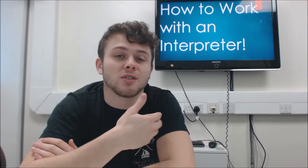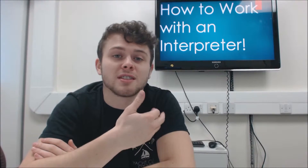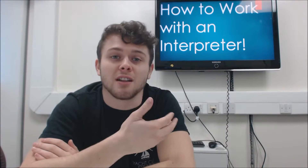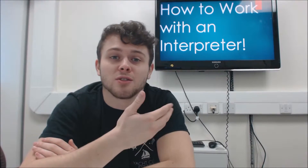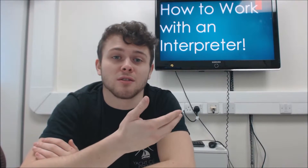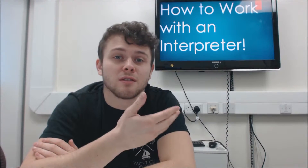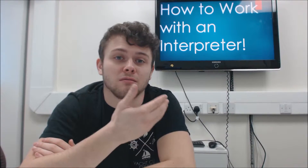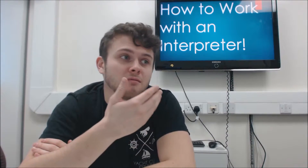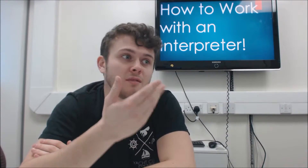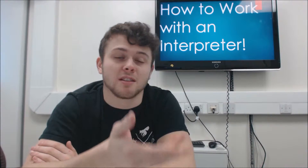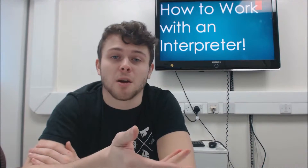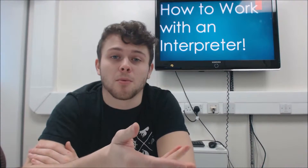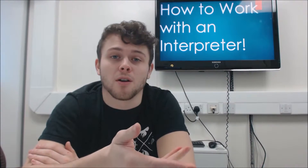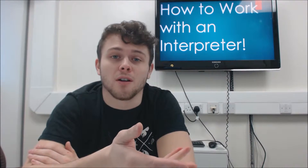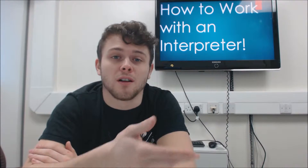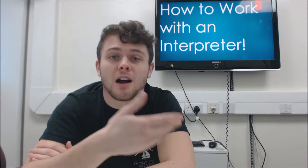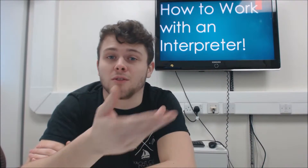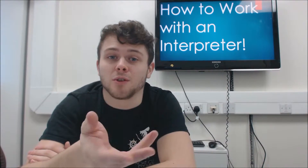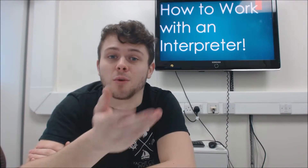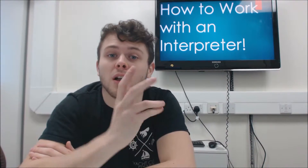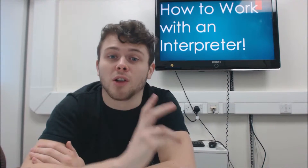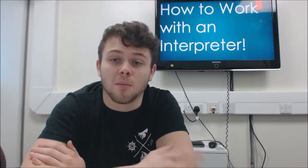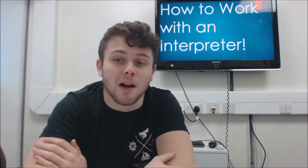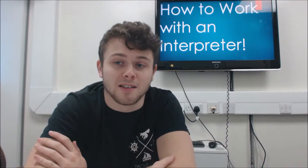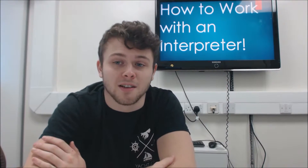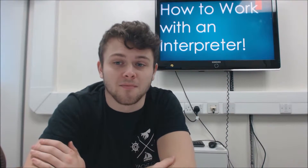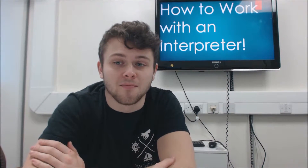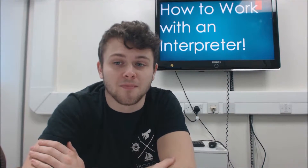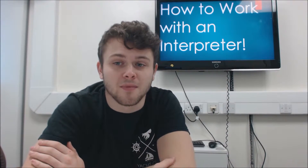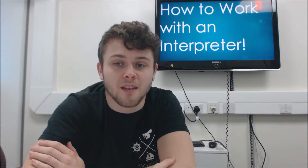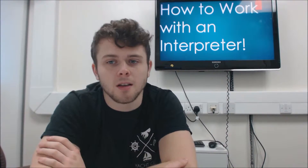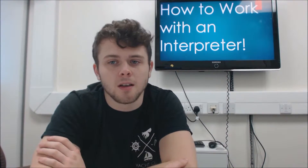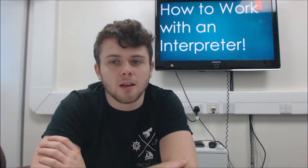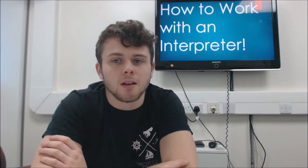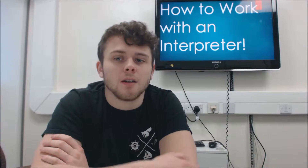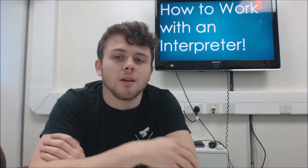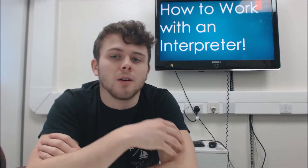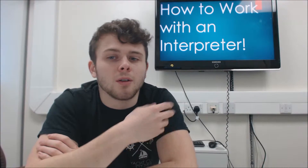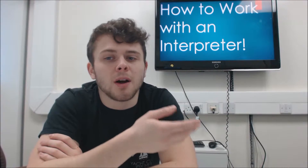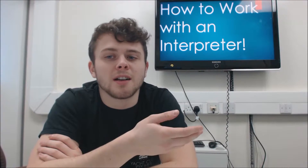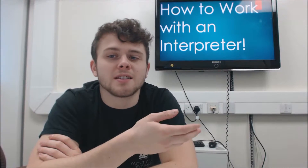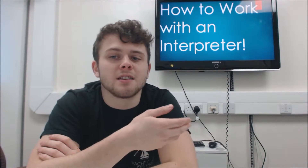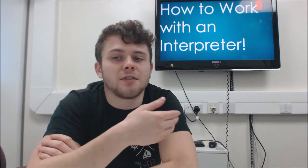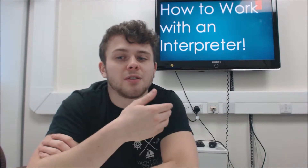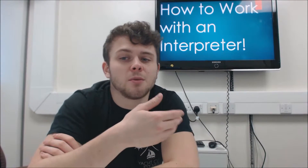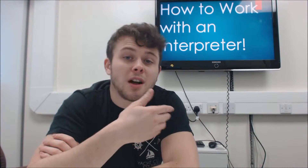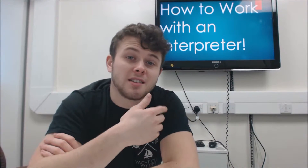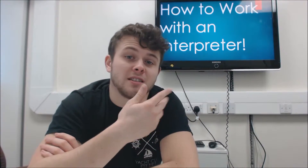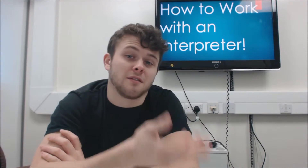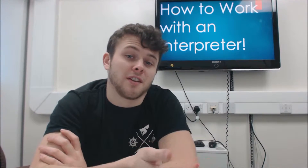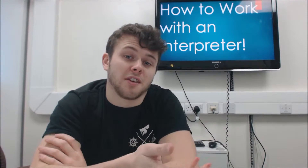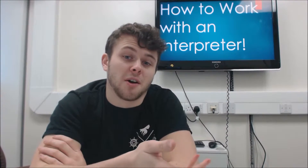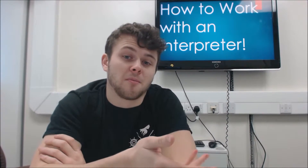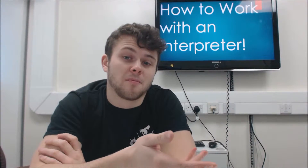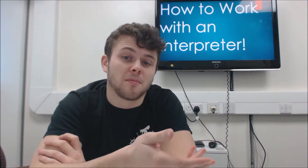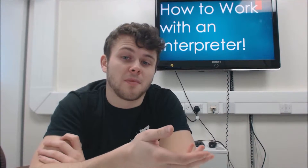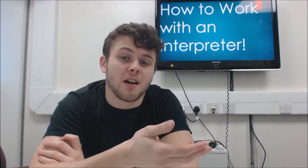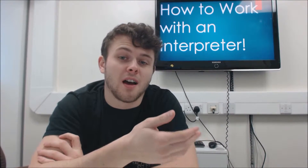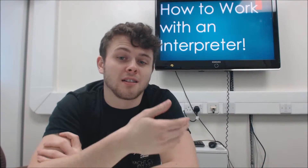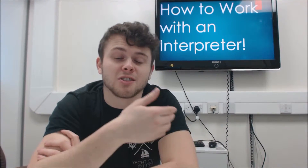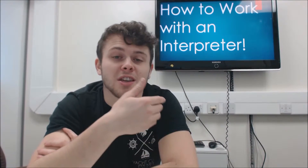individual will be able to understand the interpreter and you a lot better. Otherwise, if you do what I did in the